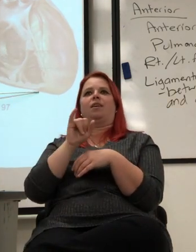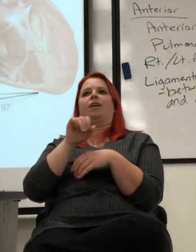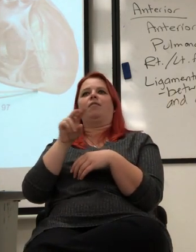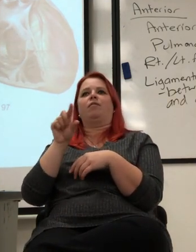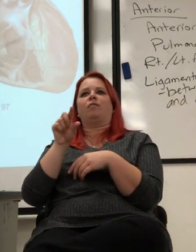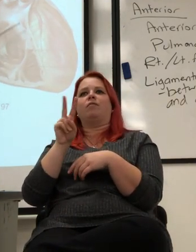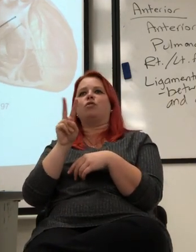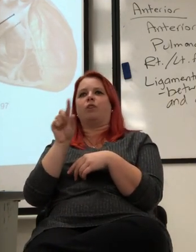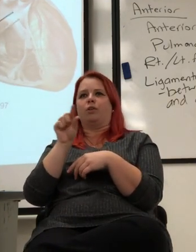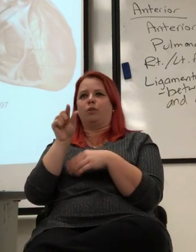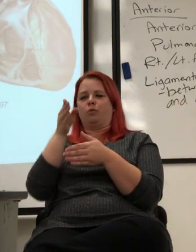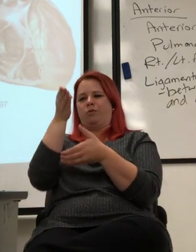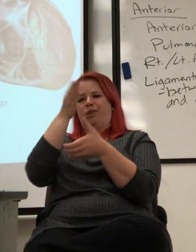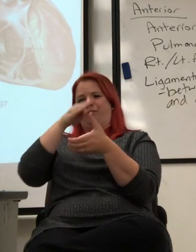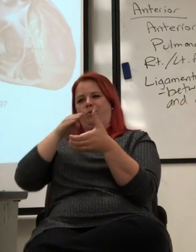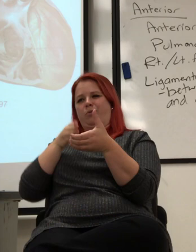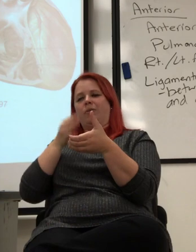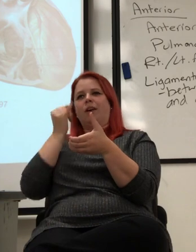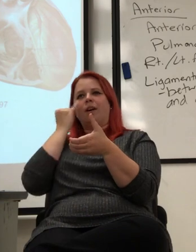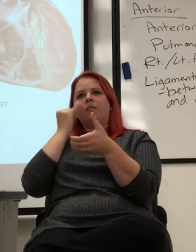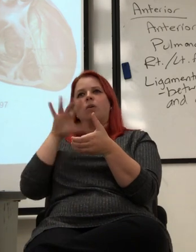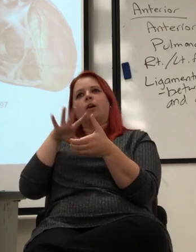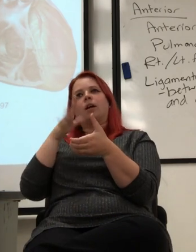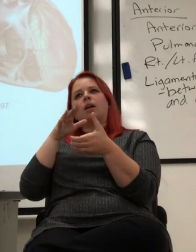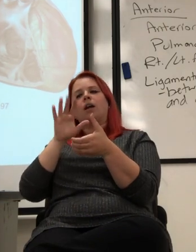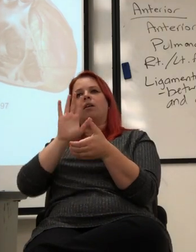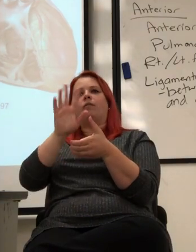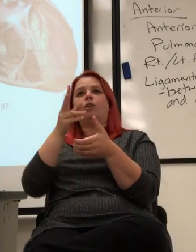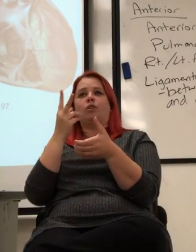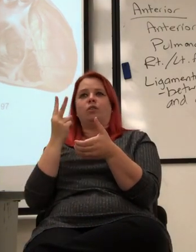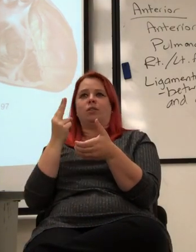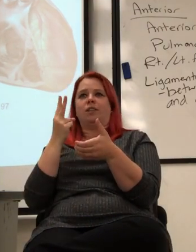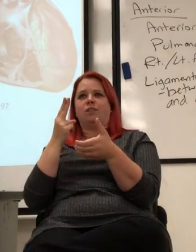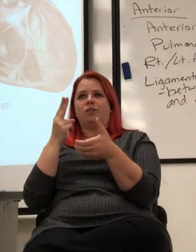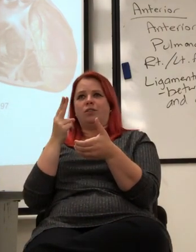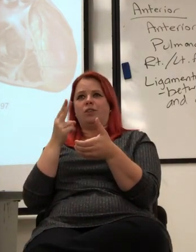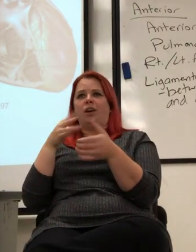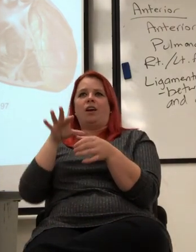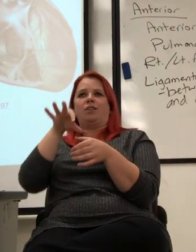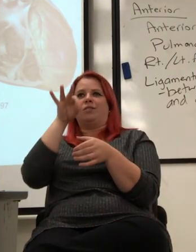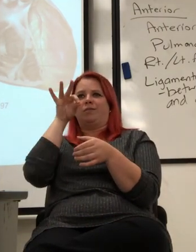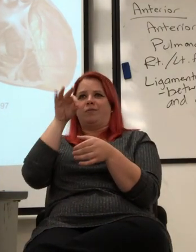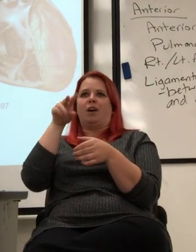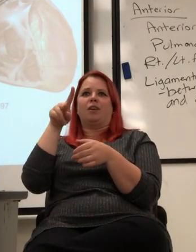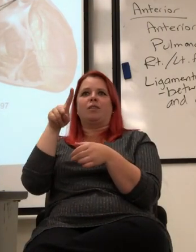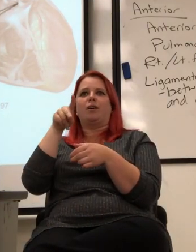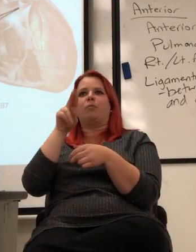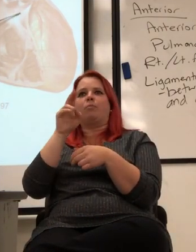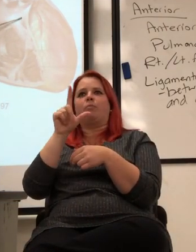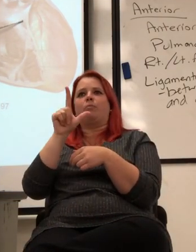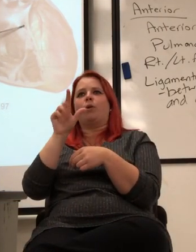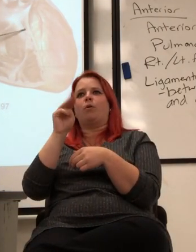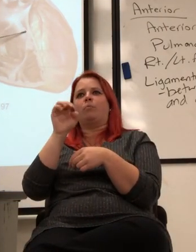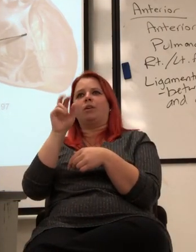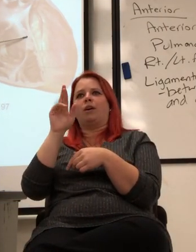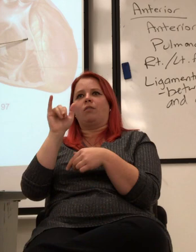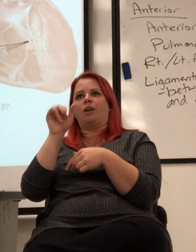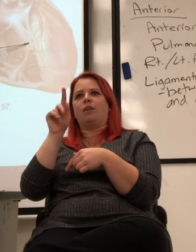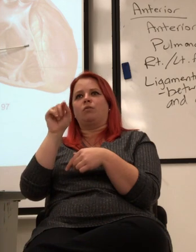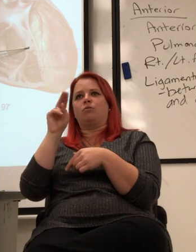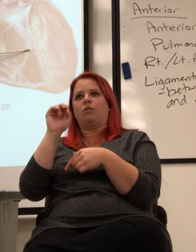sulcus, if you just kind of take your scissors and just find the pulmonary trunk and just cut all the way